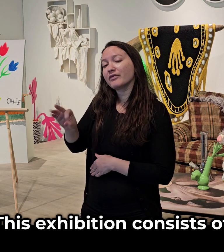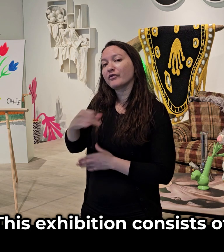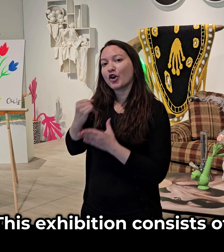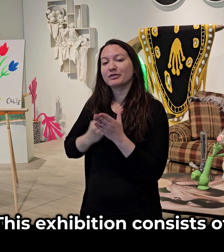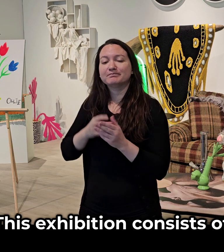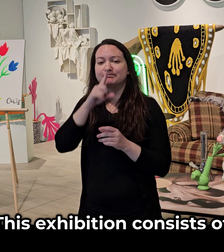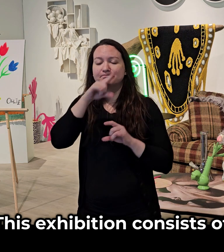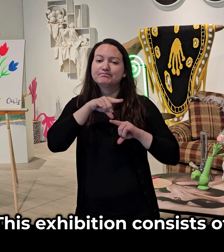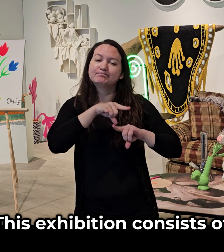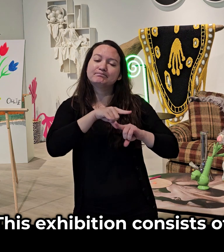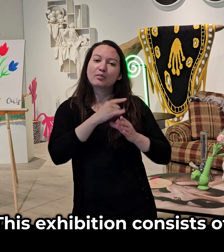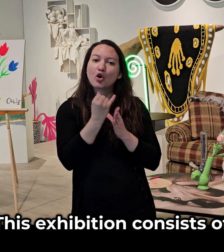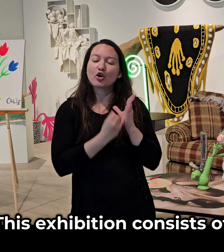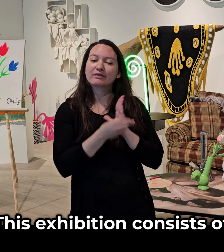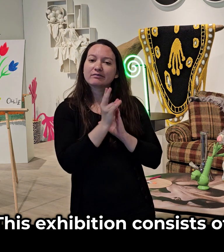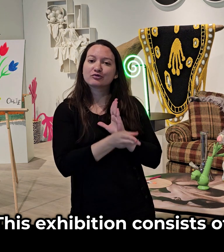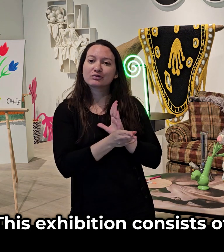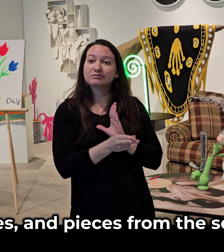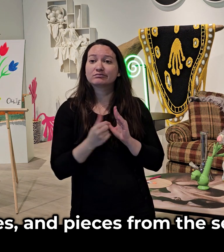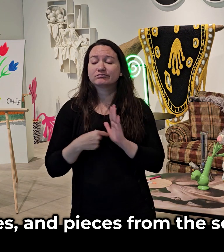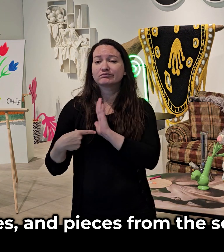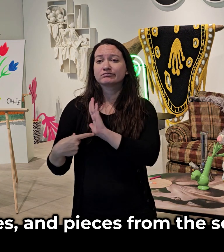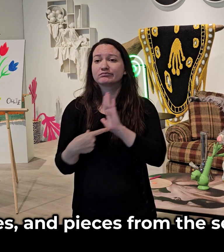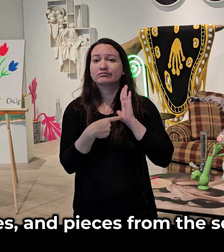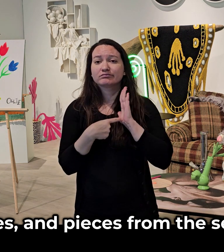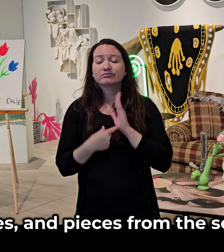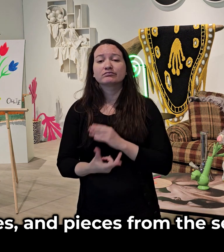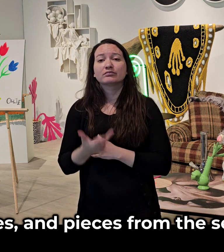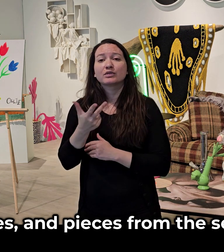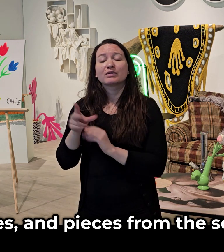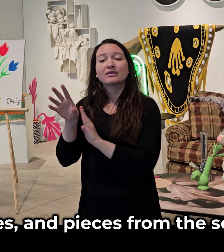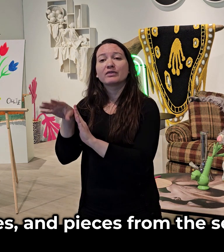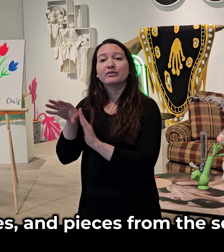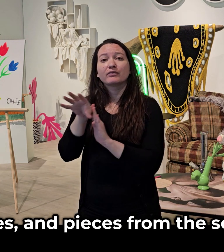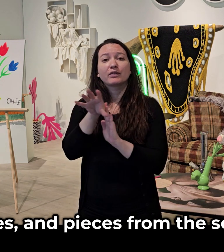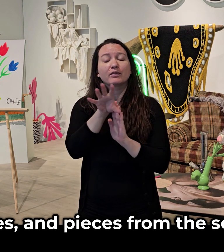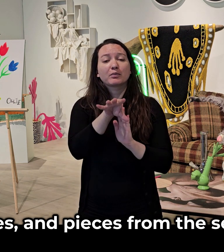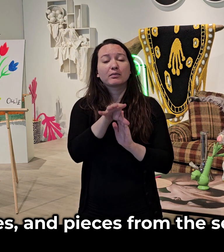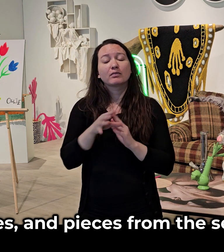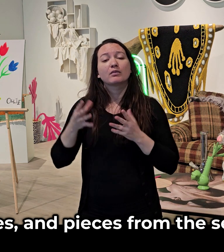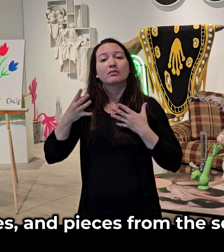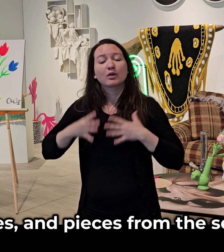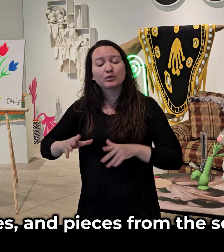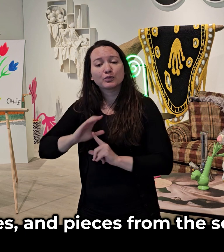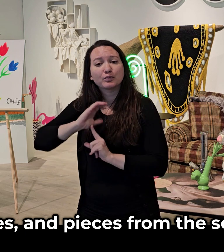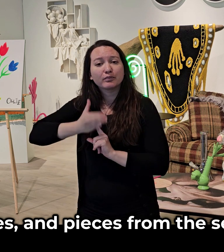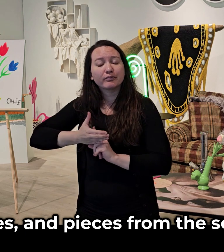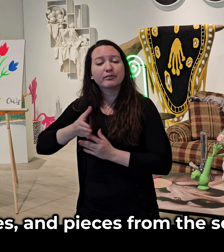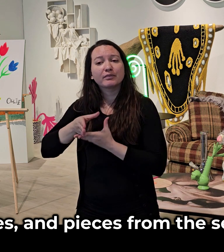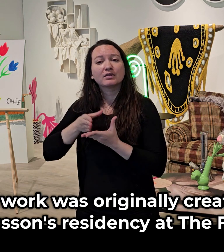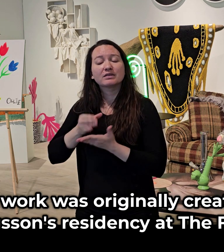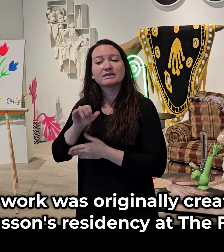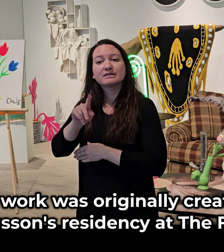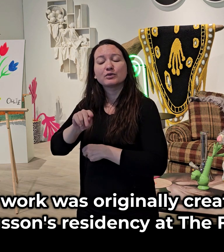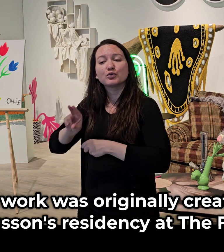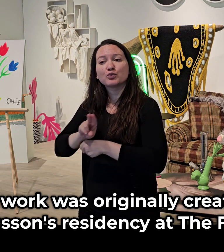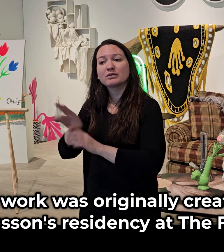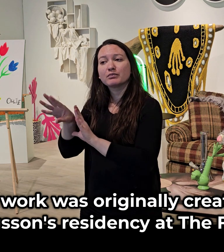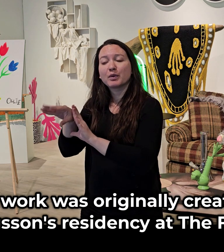exhibition consists of 3 videos, costumes, and pieces from the sets used to film them. This work was originally